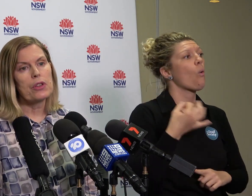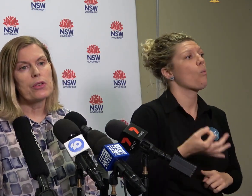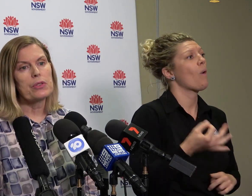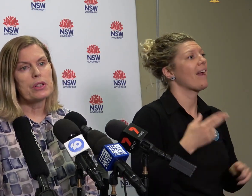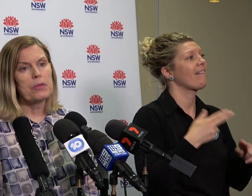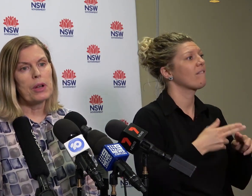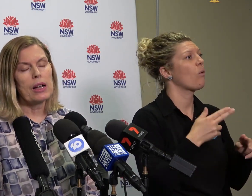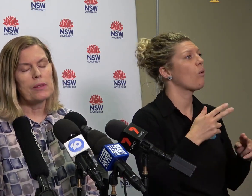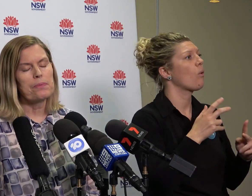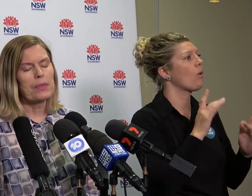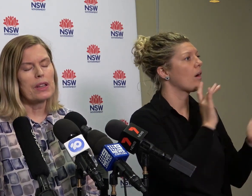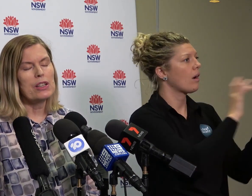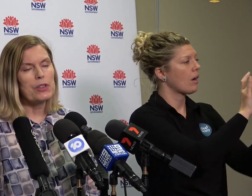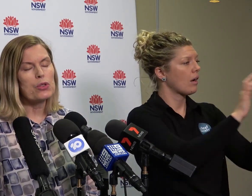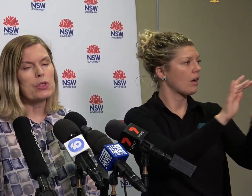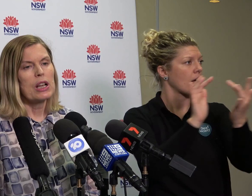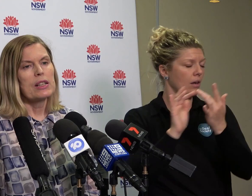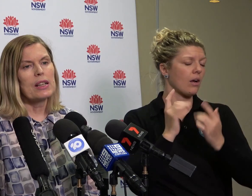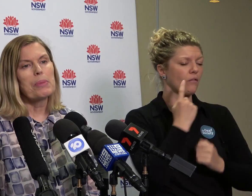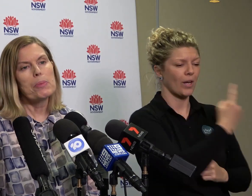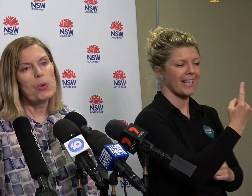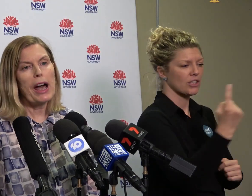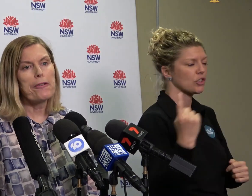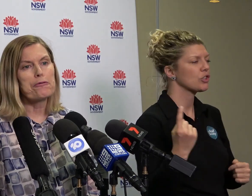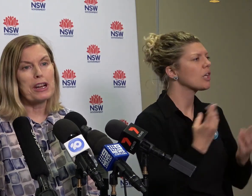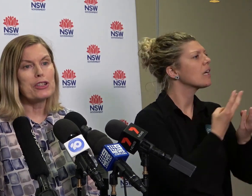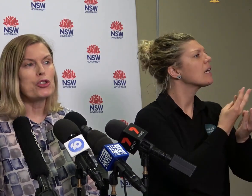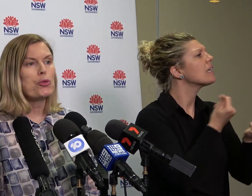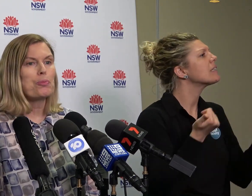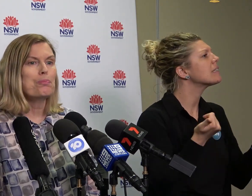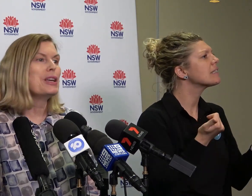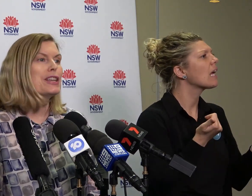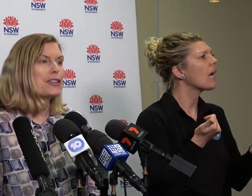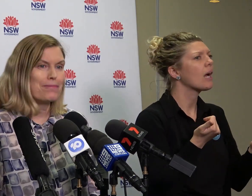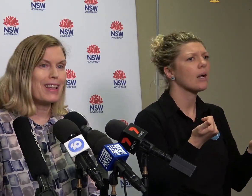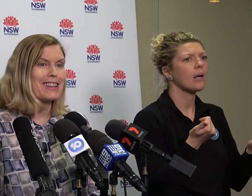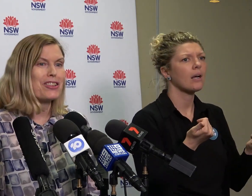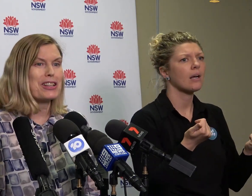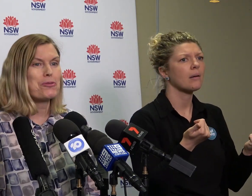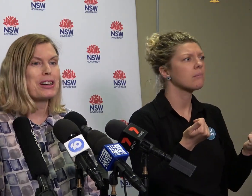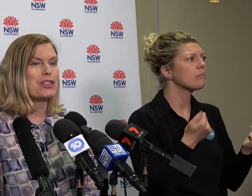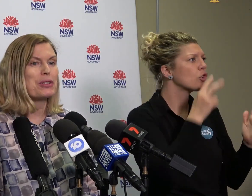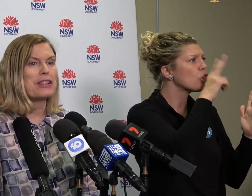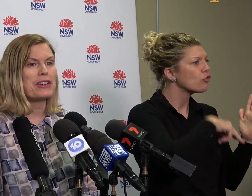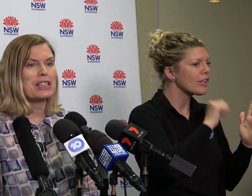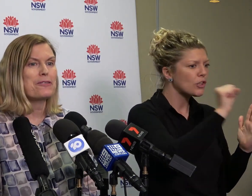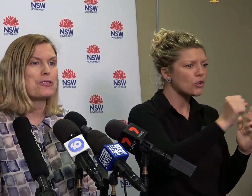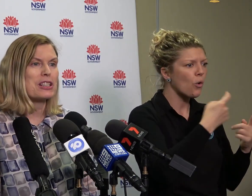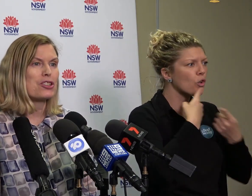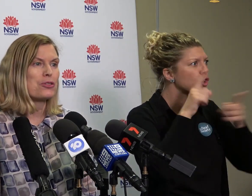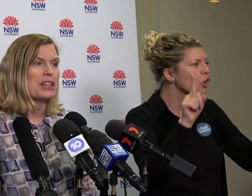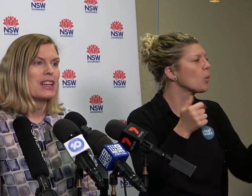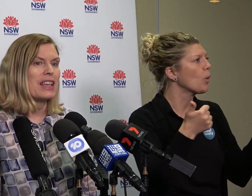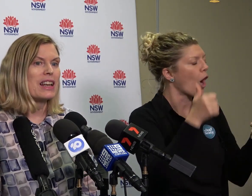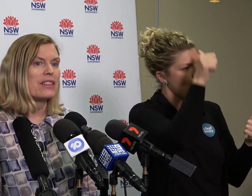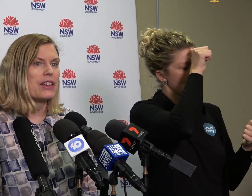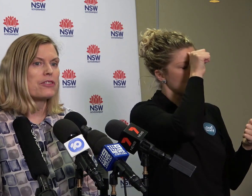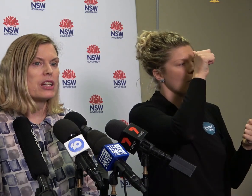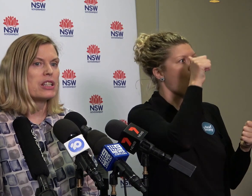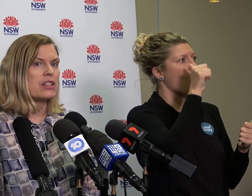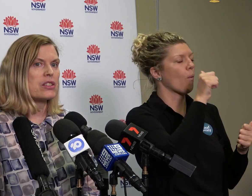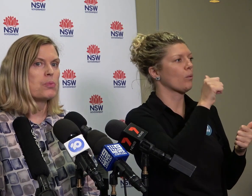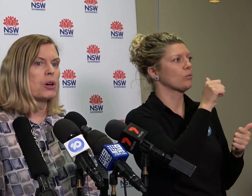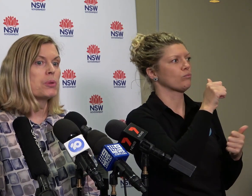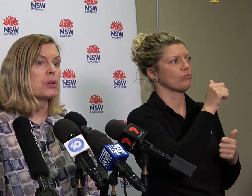details for those individuals. Some people have read your media, and so that's why it's really effective for us to get out